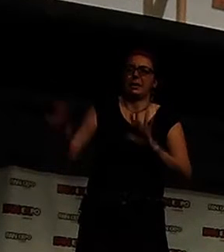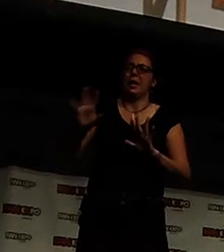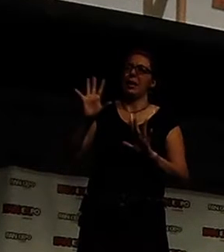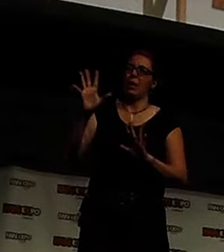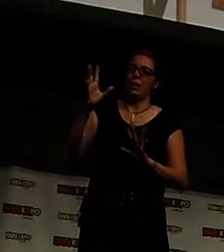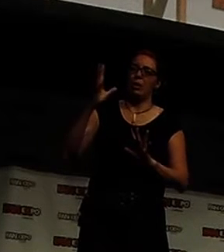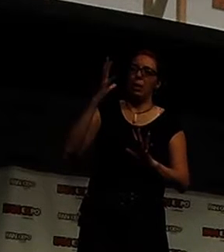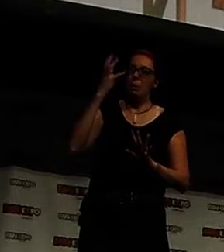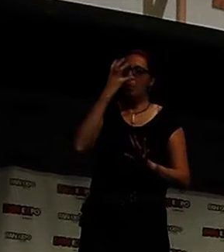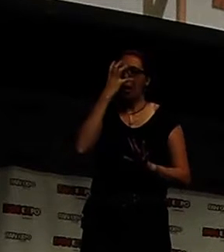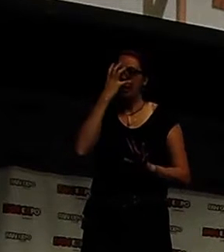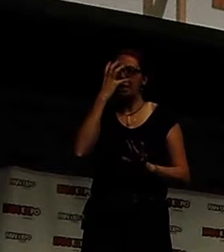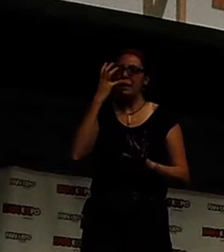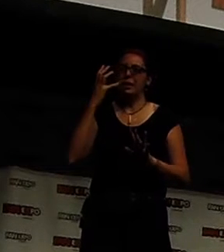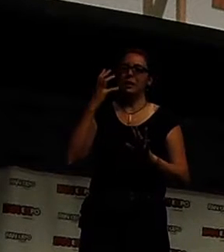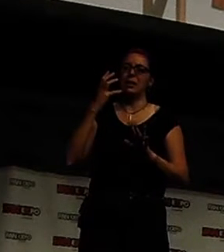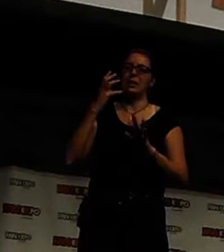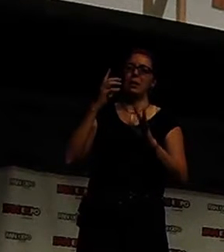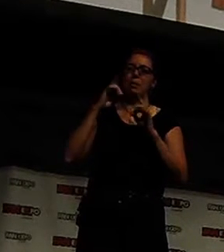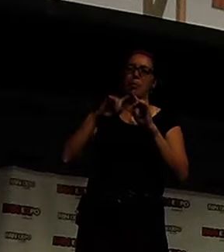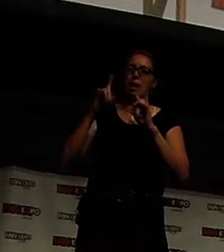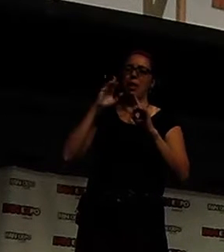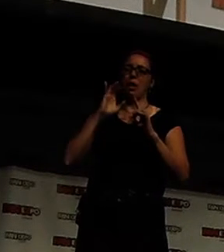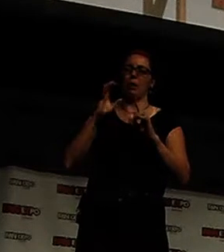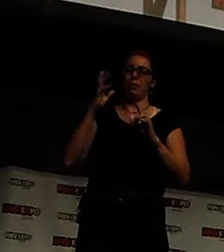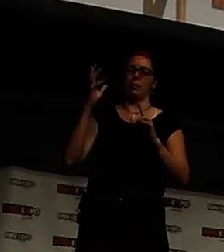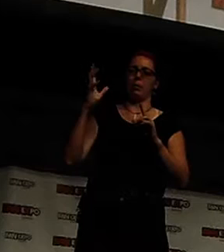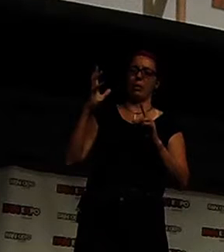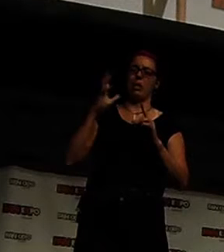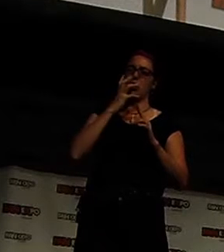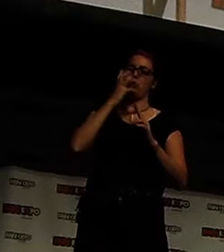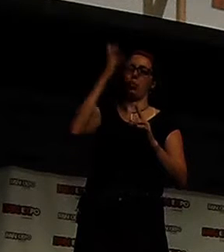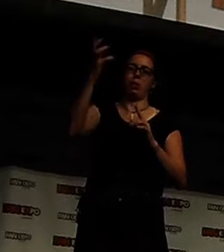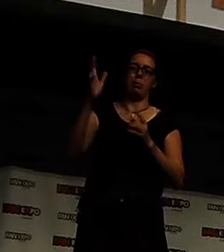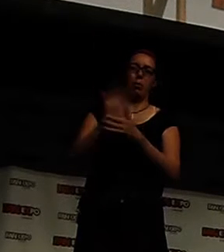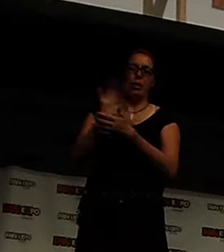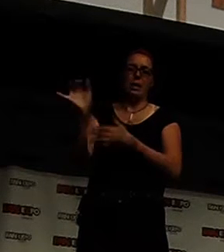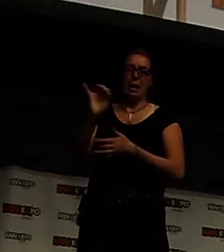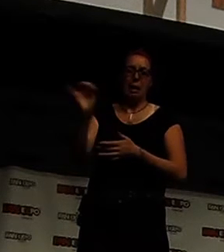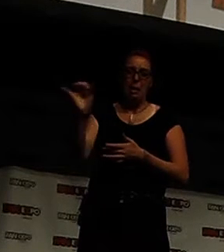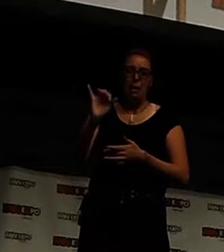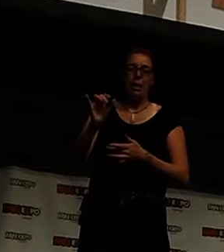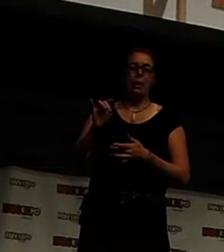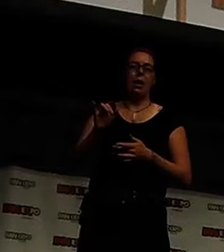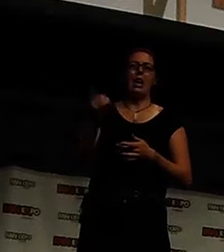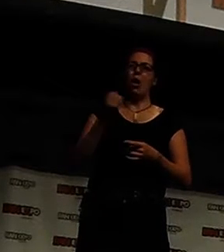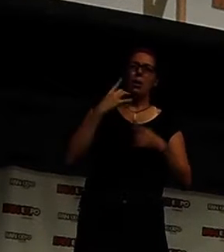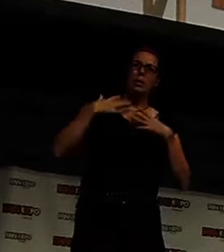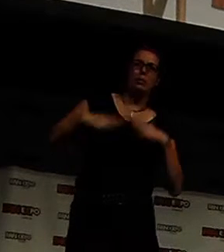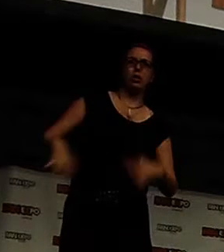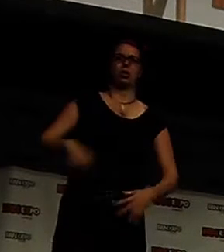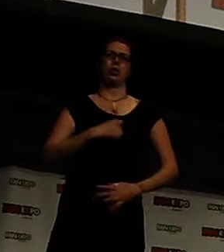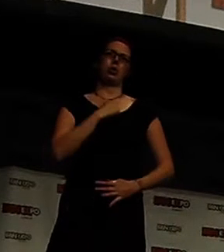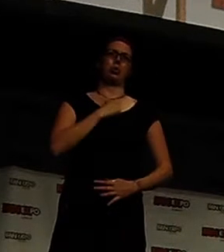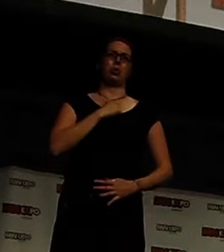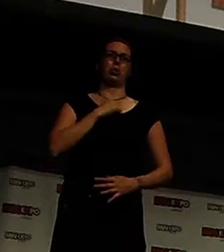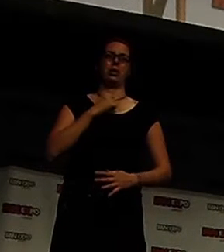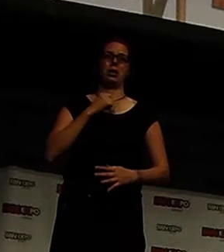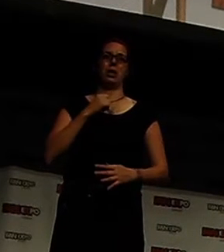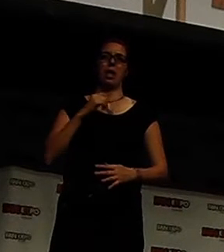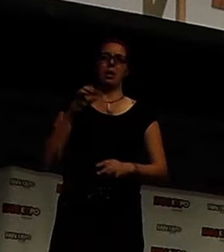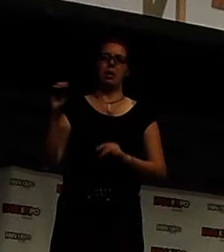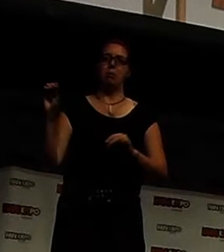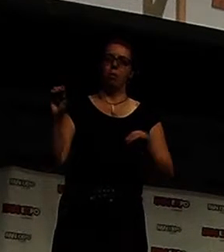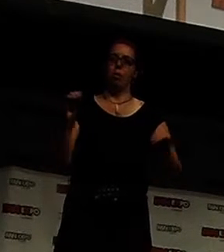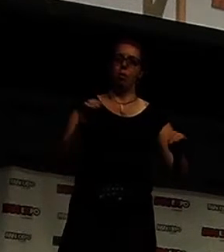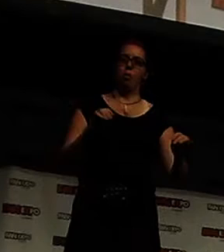mask on their faces, but it was like cloth, and like they always had like really smart suits and a style, that so they'd come at you really slowly with